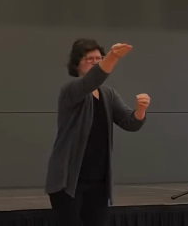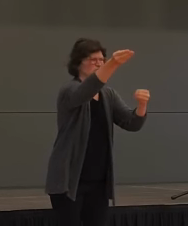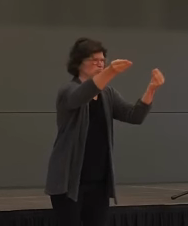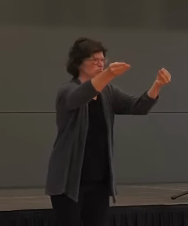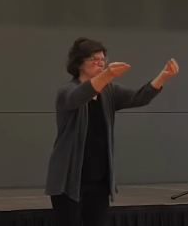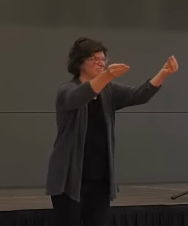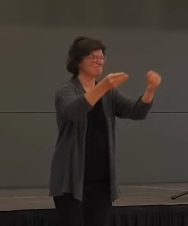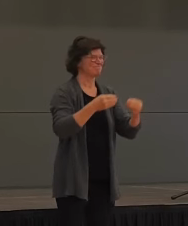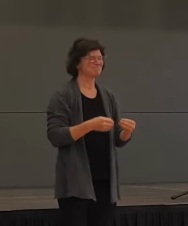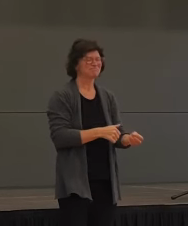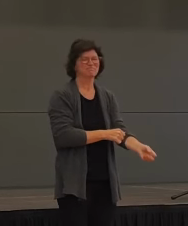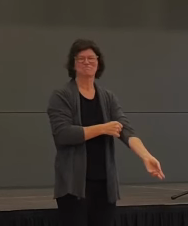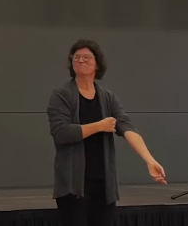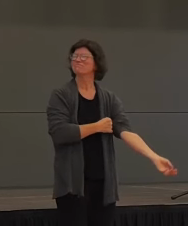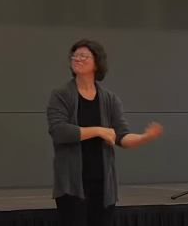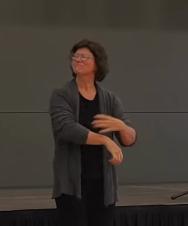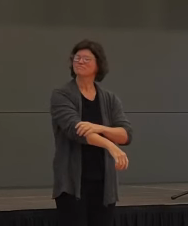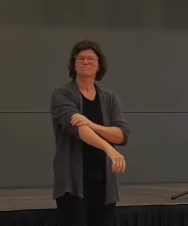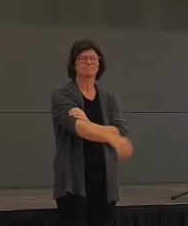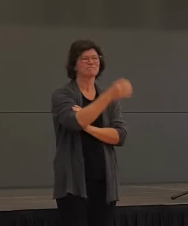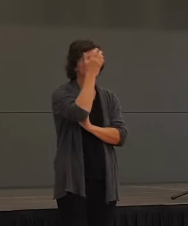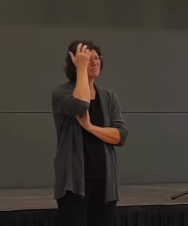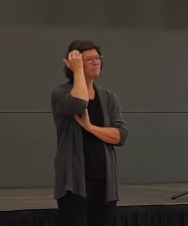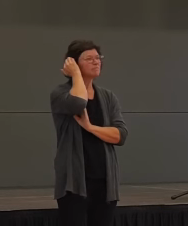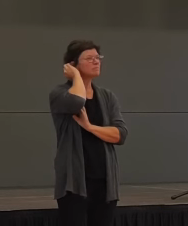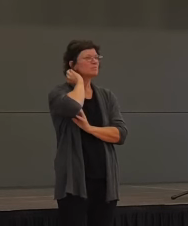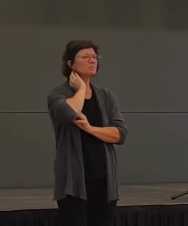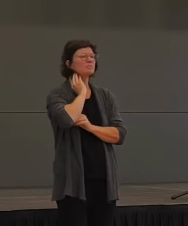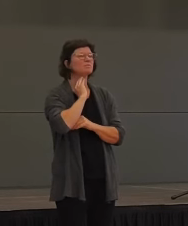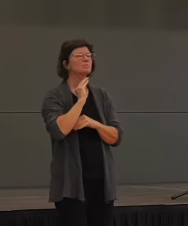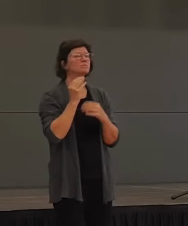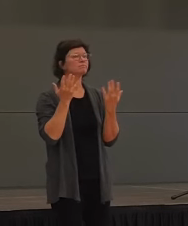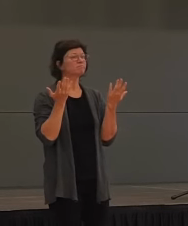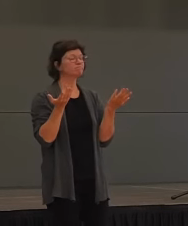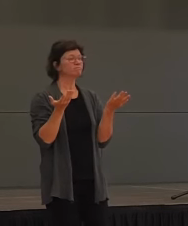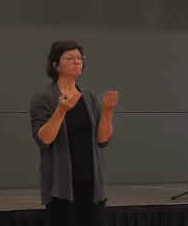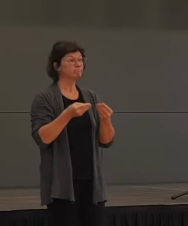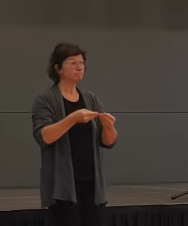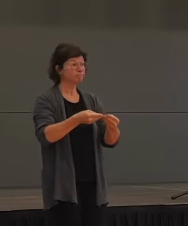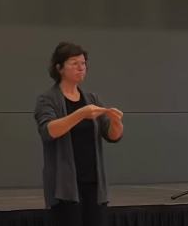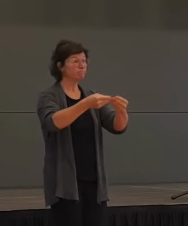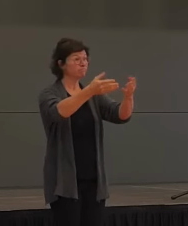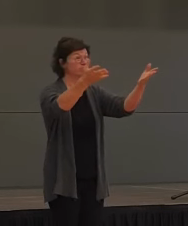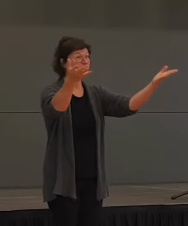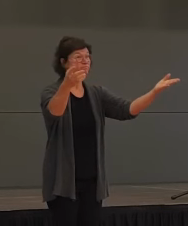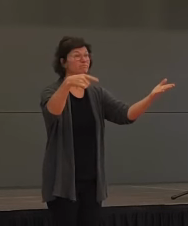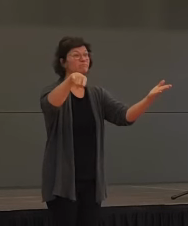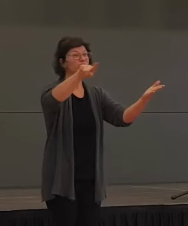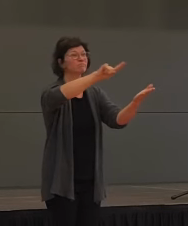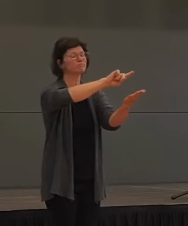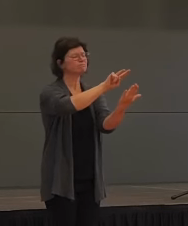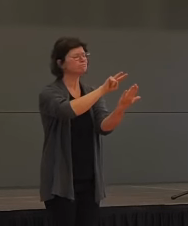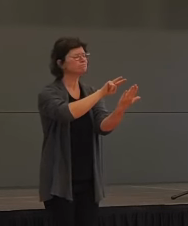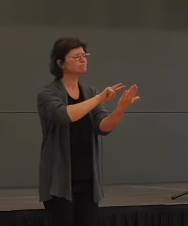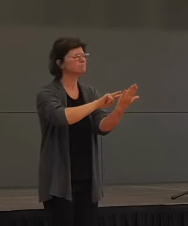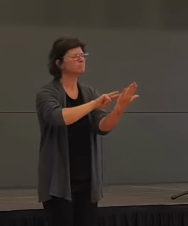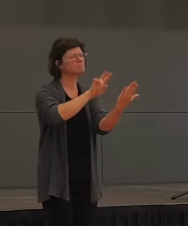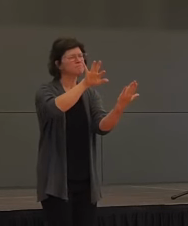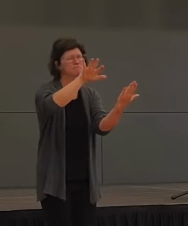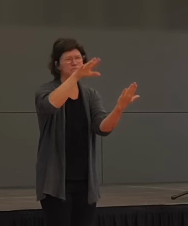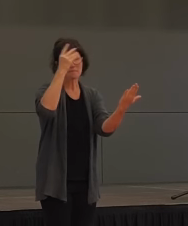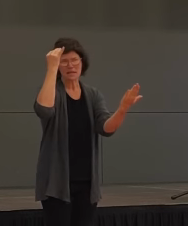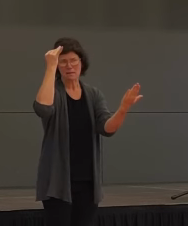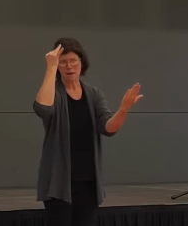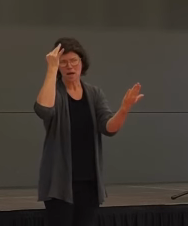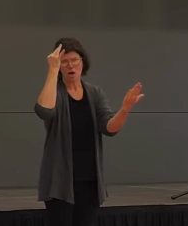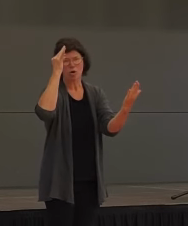room, as these handouts are going around, I want you to think about that there has been